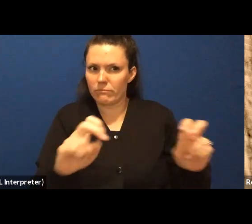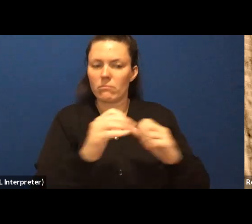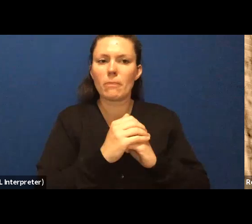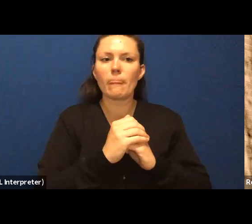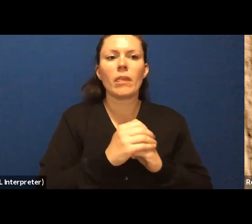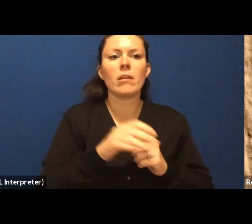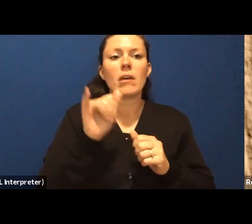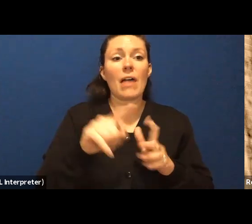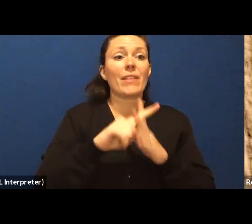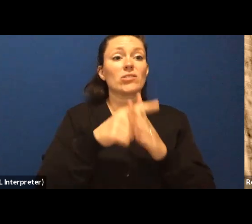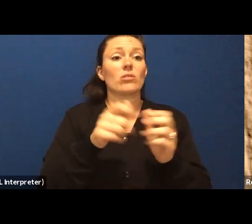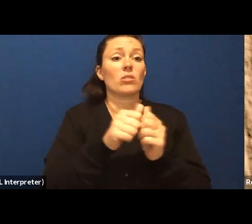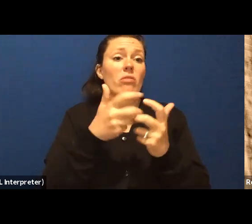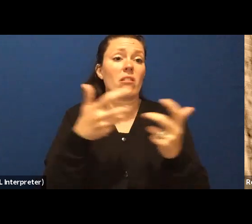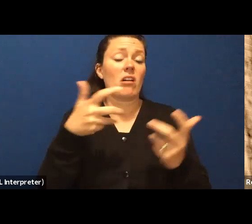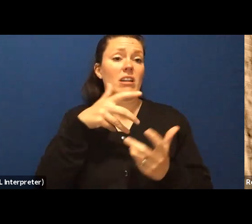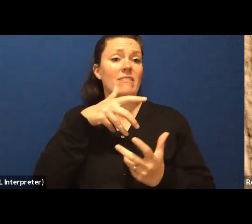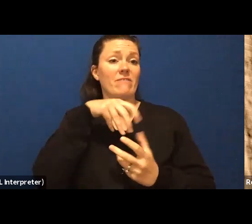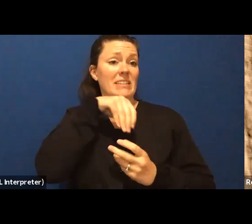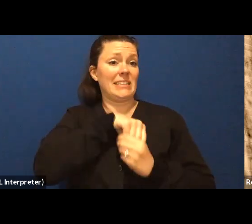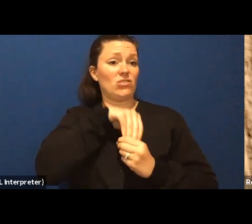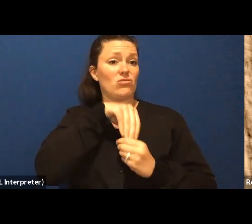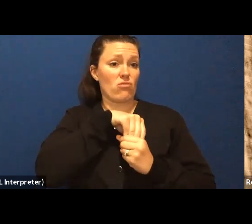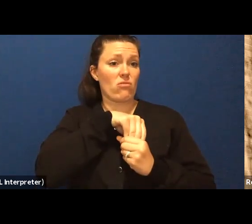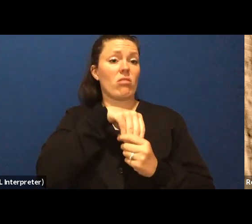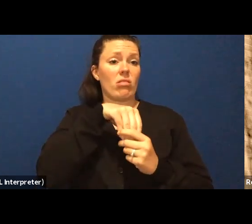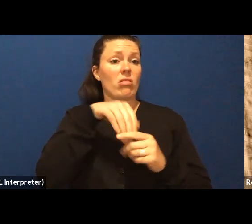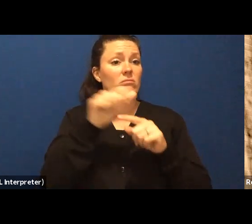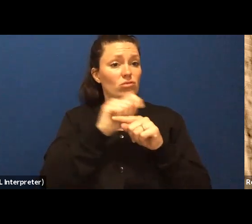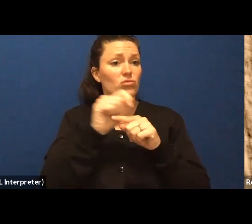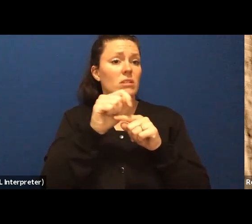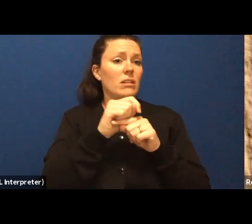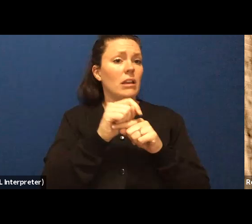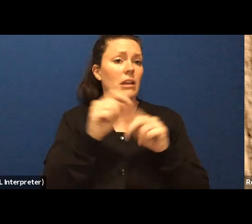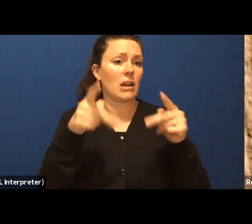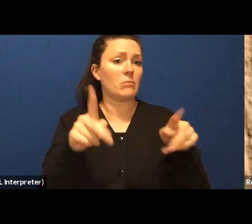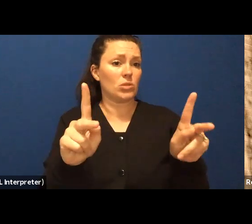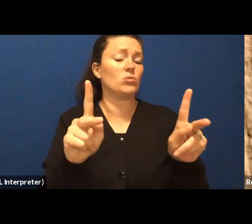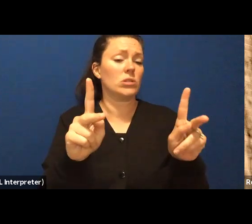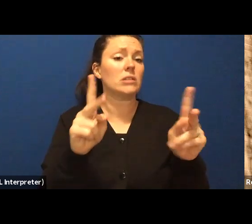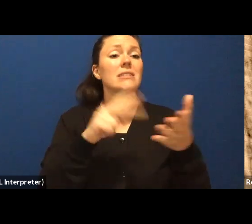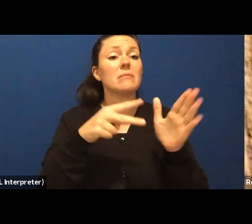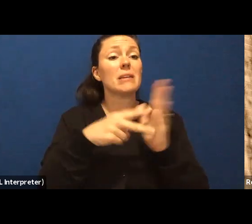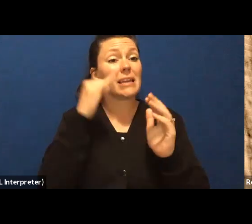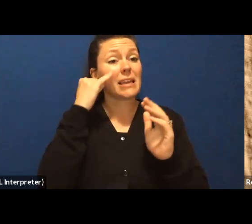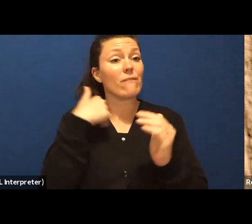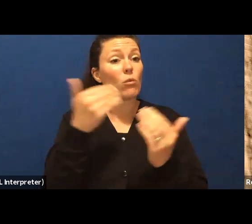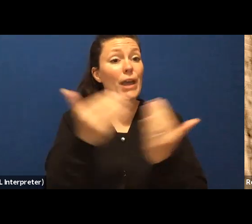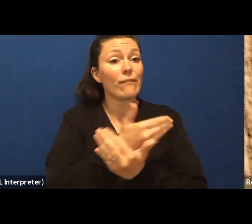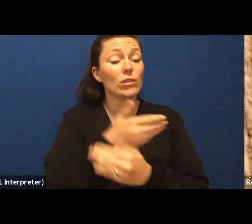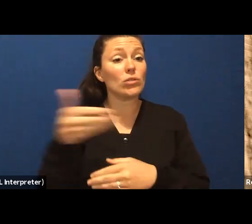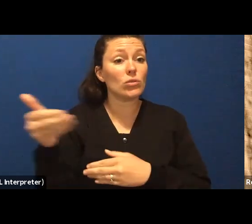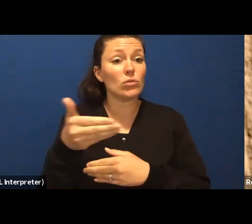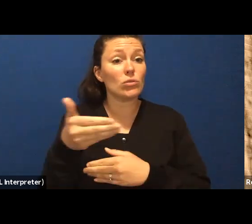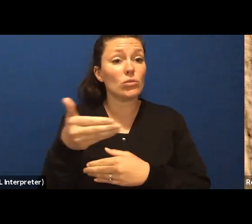of internal training opportunities, where if we have a new hire,